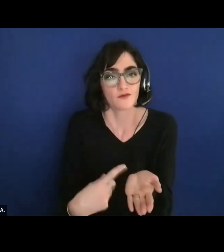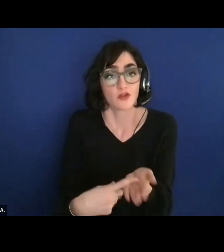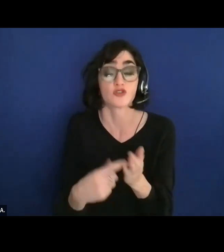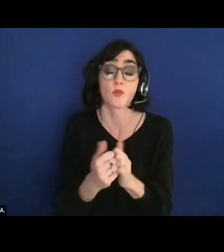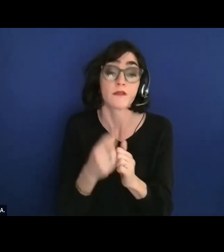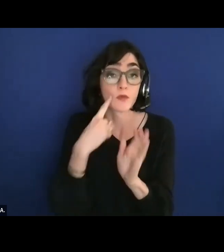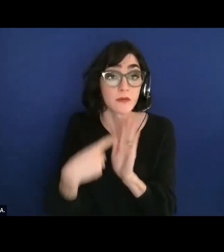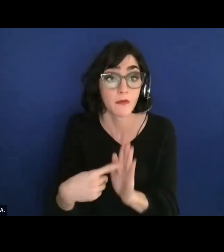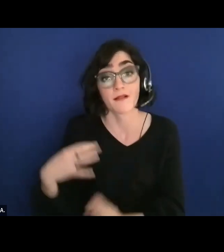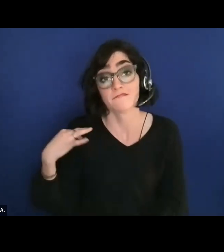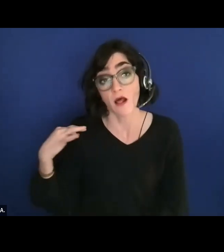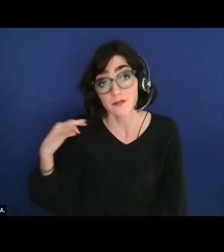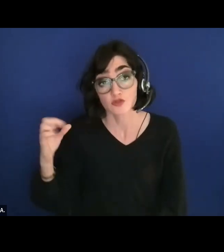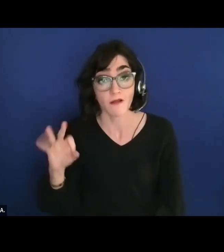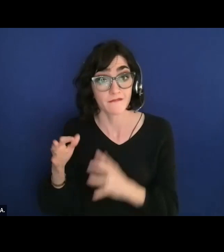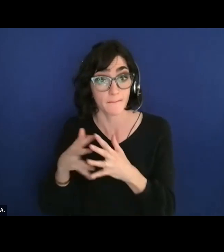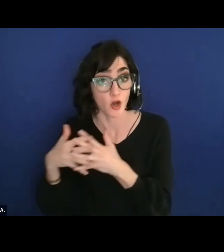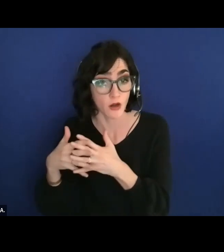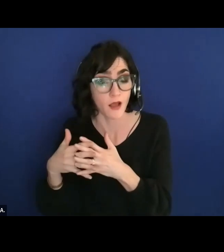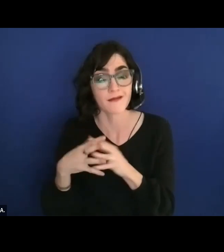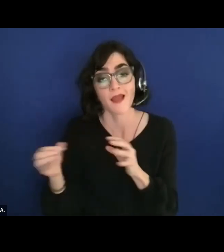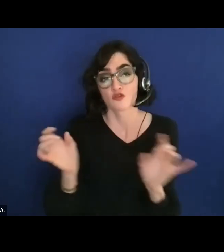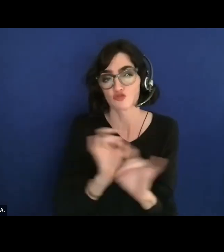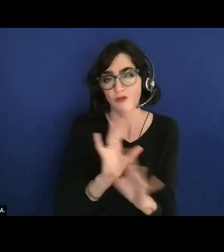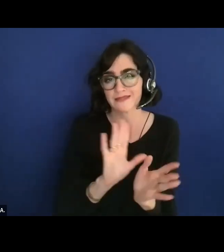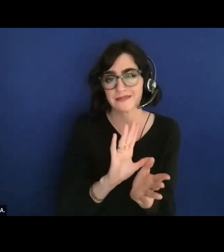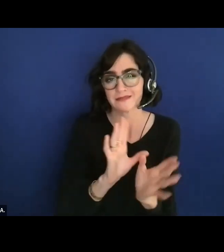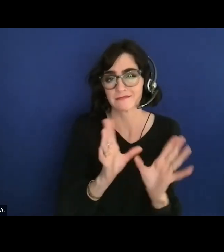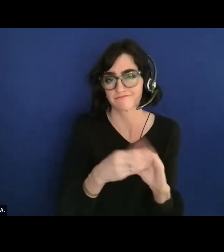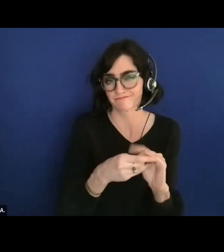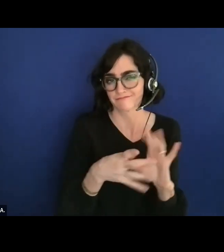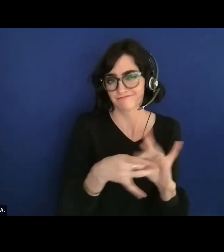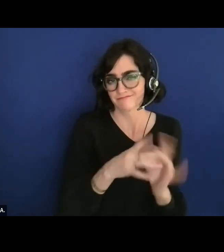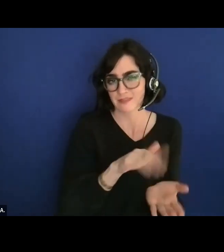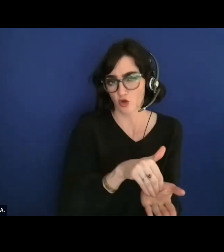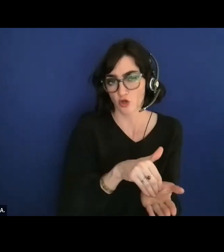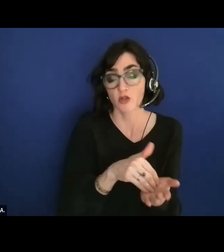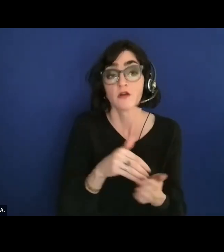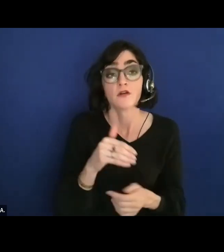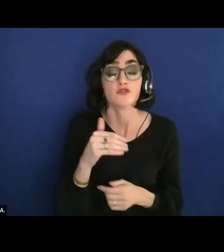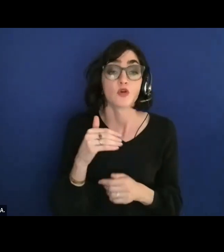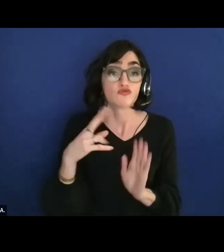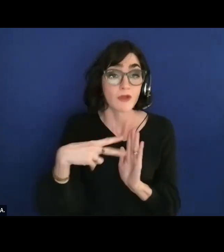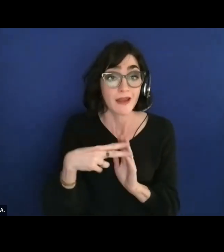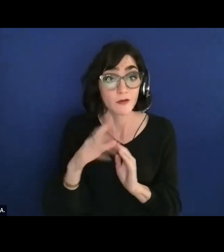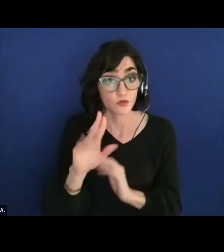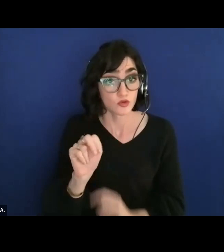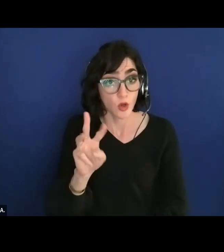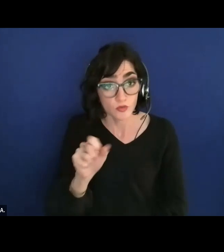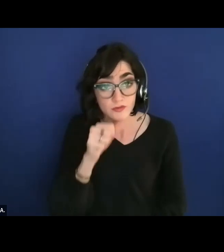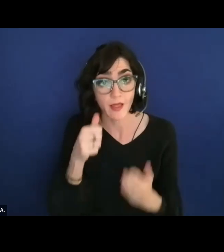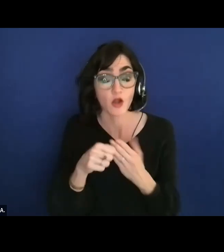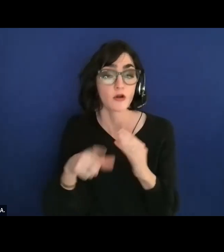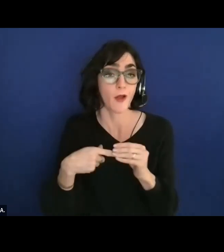of America and what was Crisis Clinic. So reading in the report that the 3 frontier Crisis Connections and